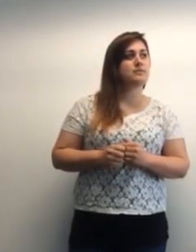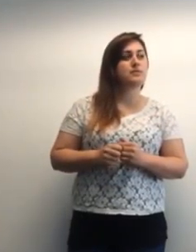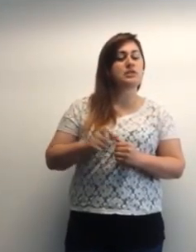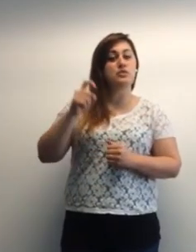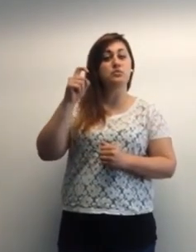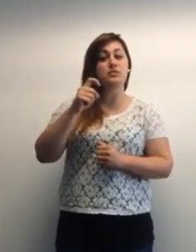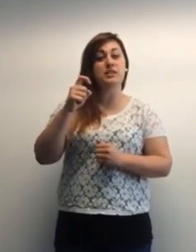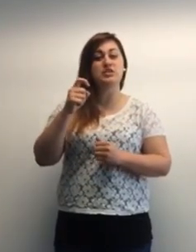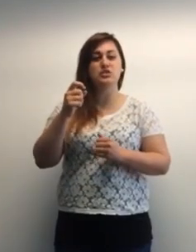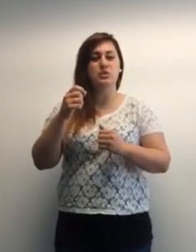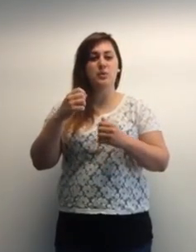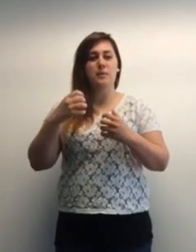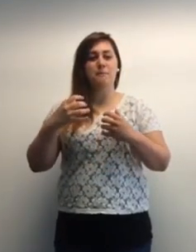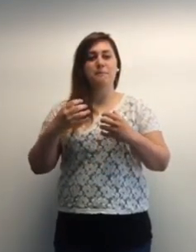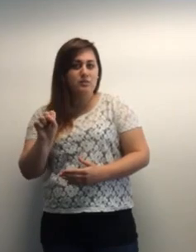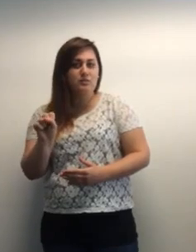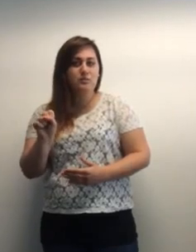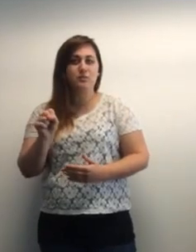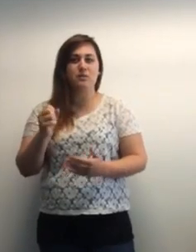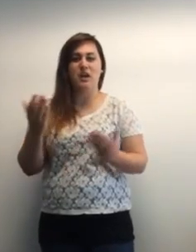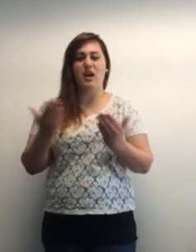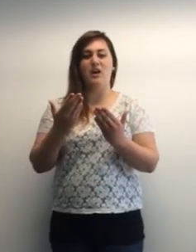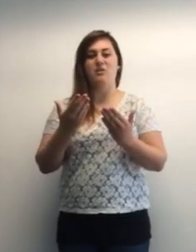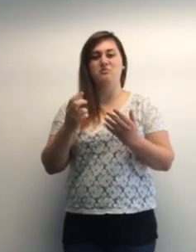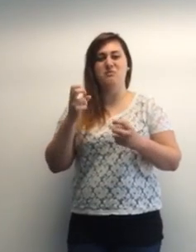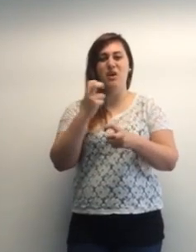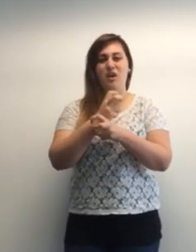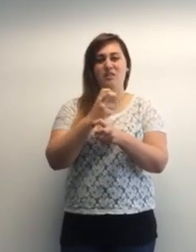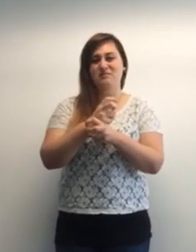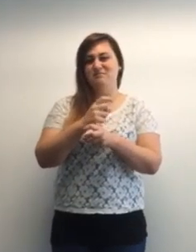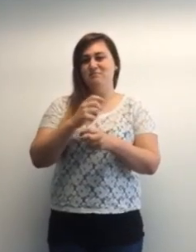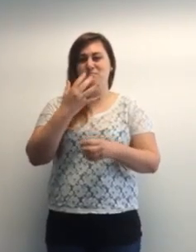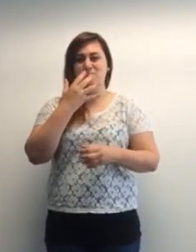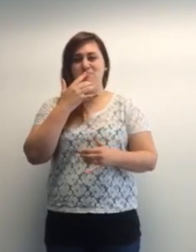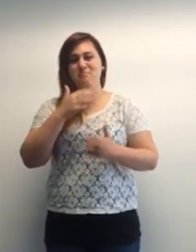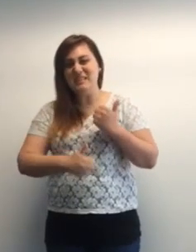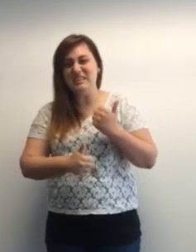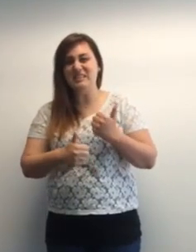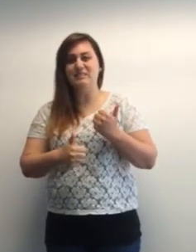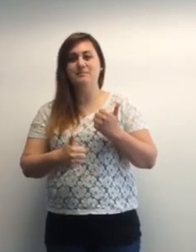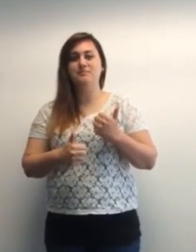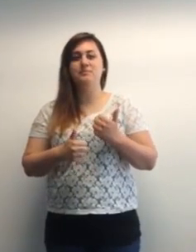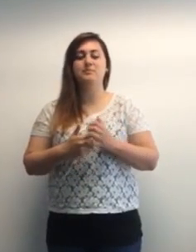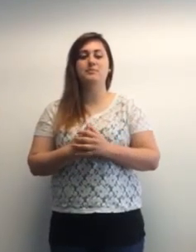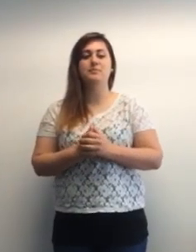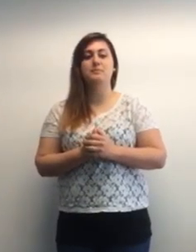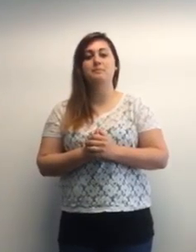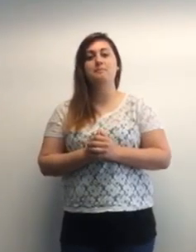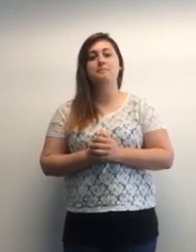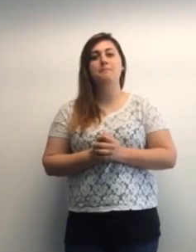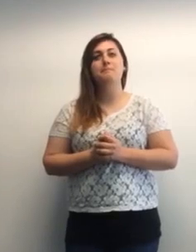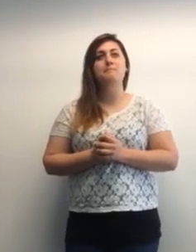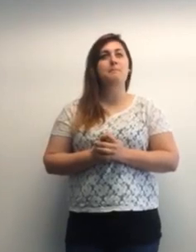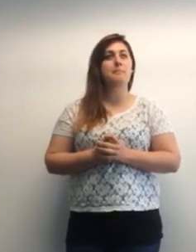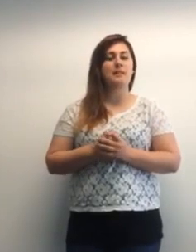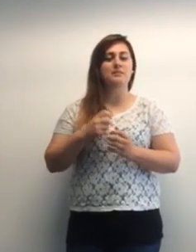what kind of skills or knowledge you think you're going to need to be effective interpreters. Just throw them out